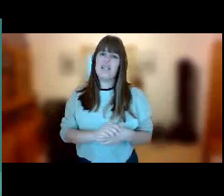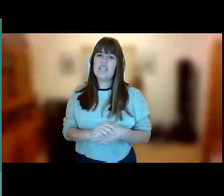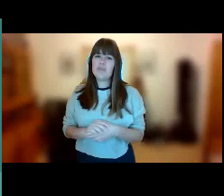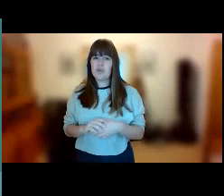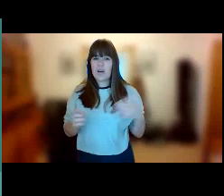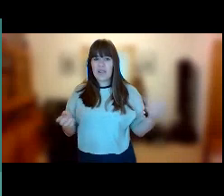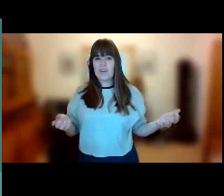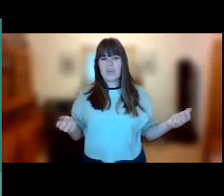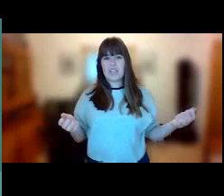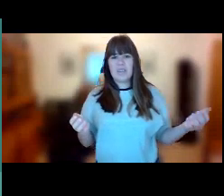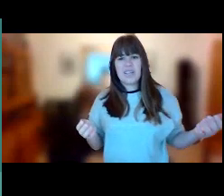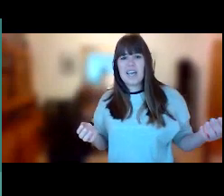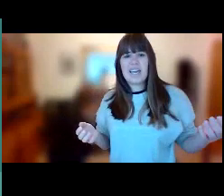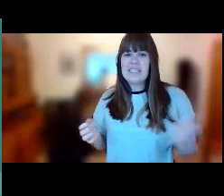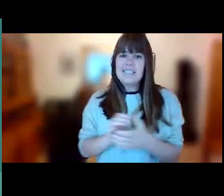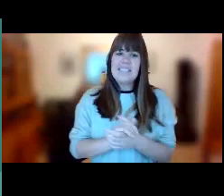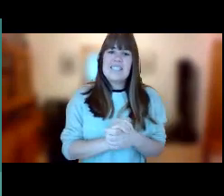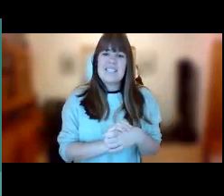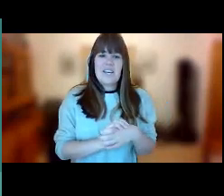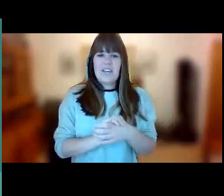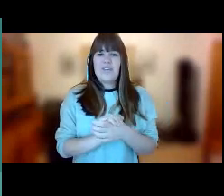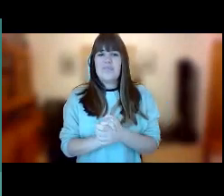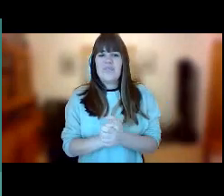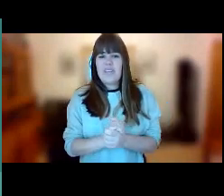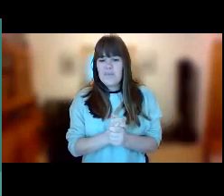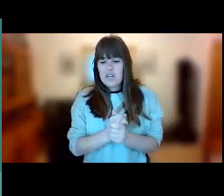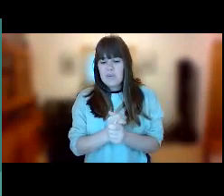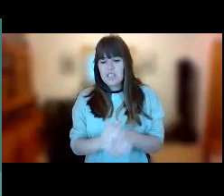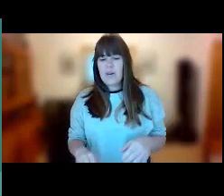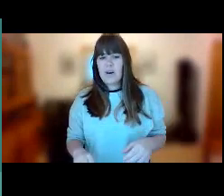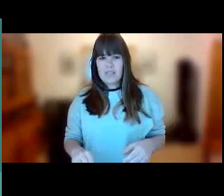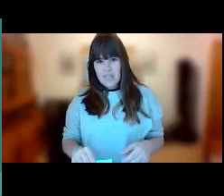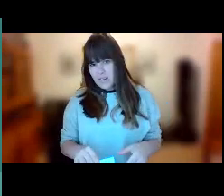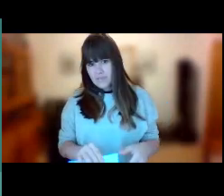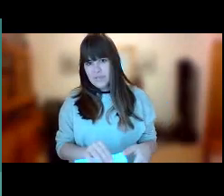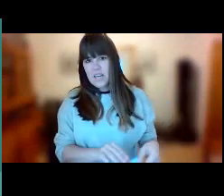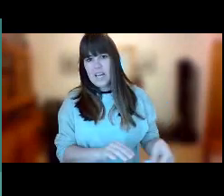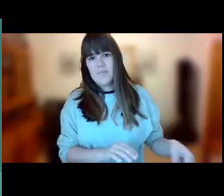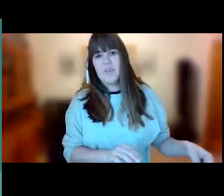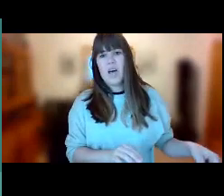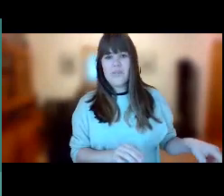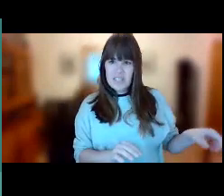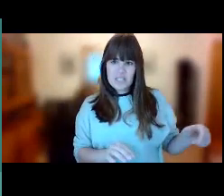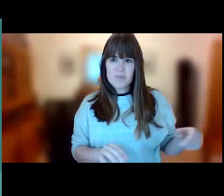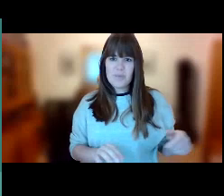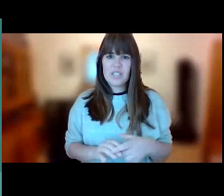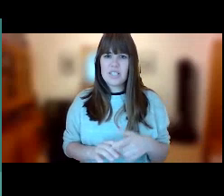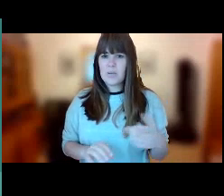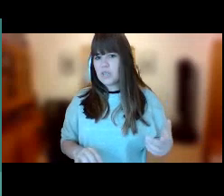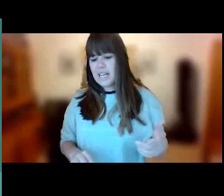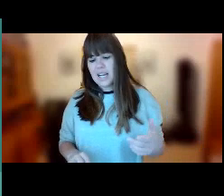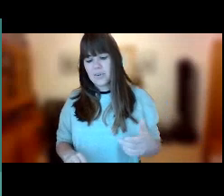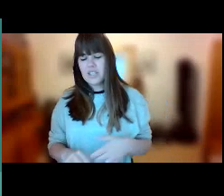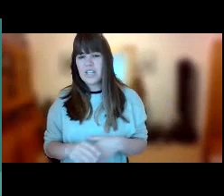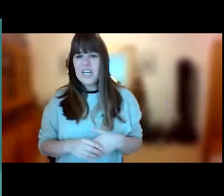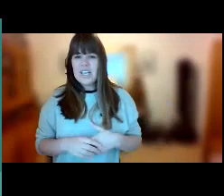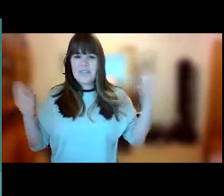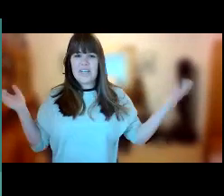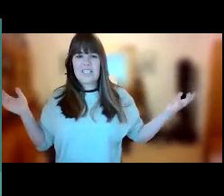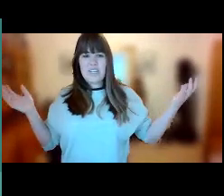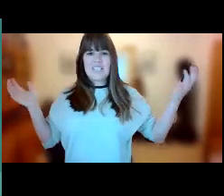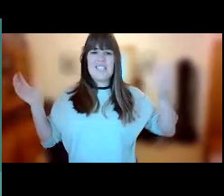A little bit more about the way that we communicate. So thinking very much about our tone, our facial expressions, our body